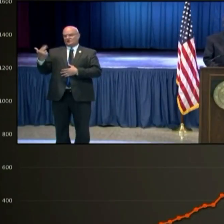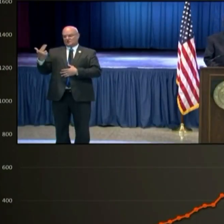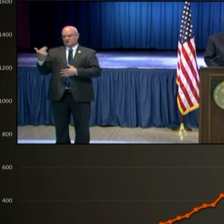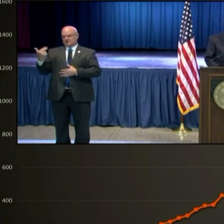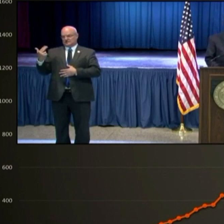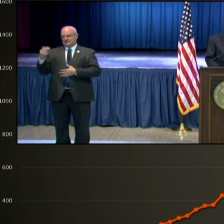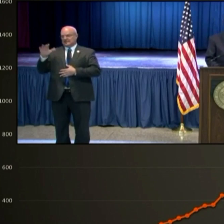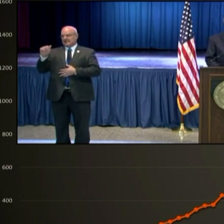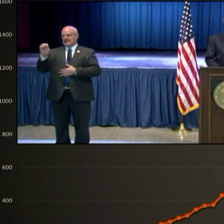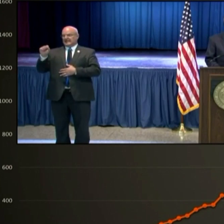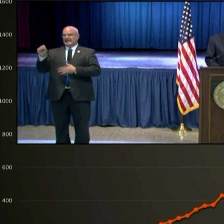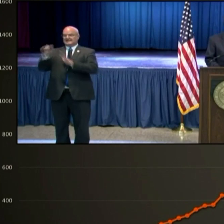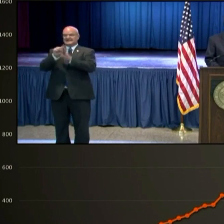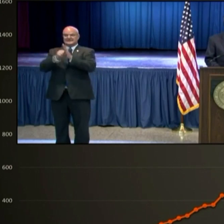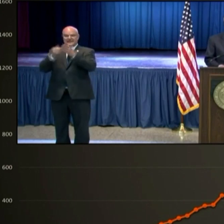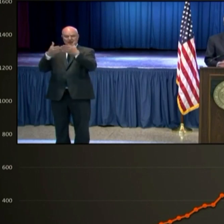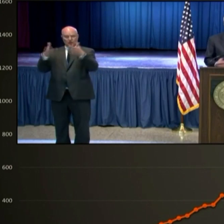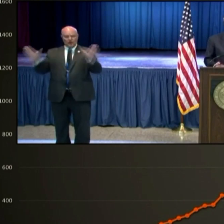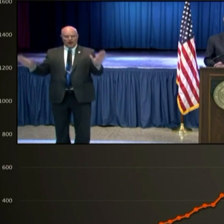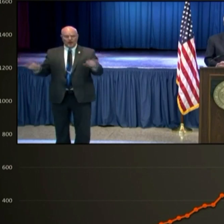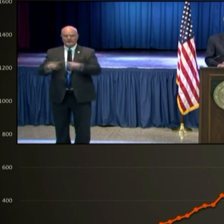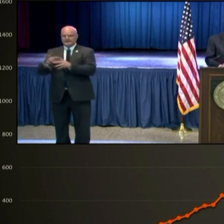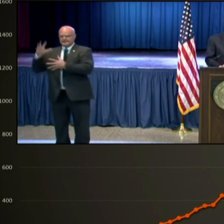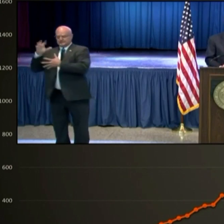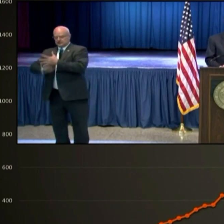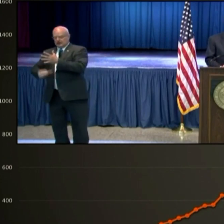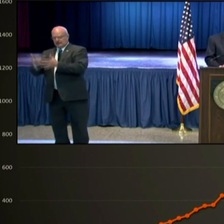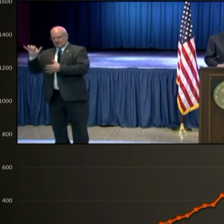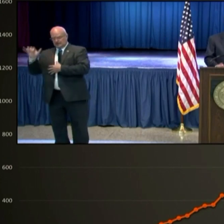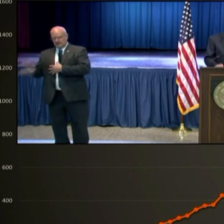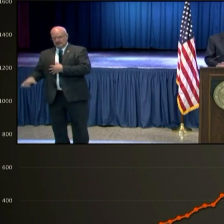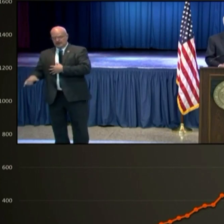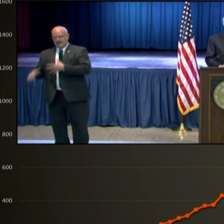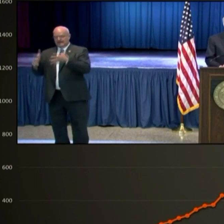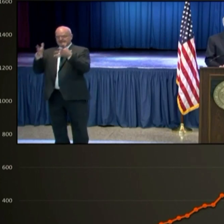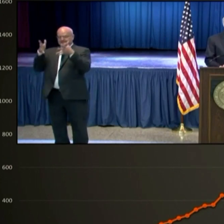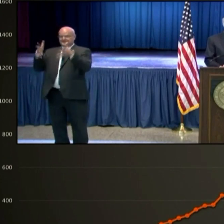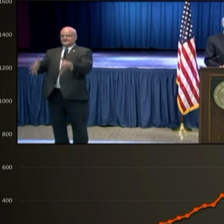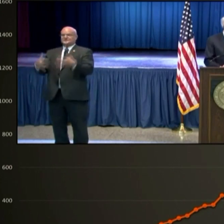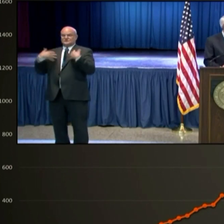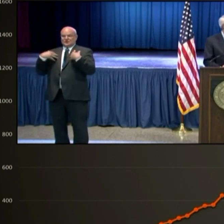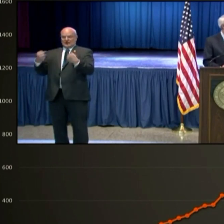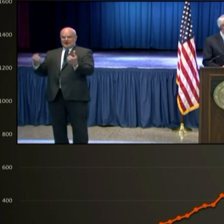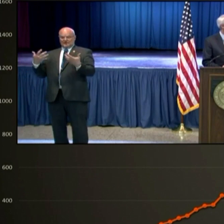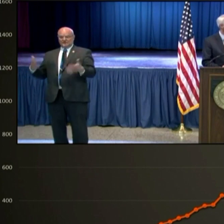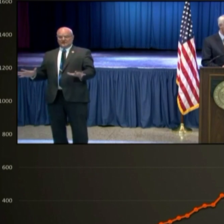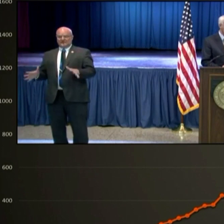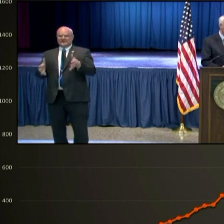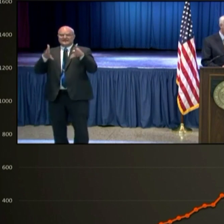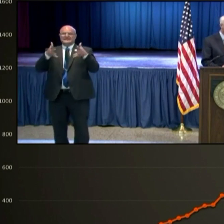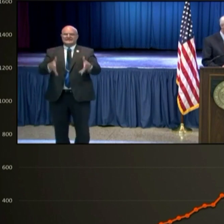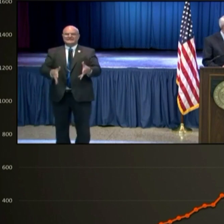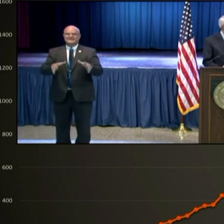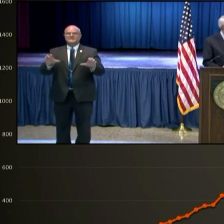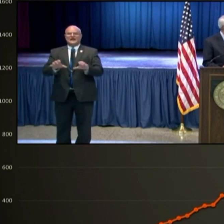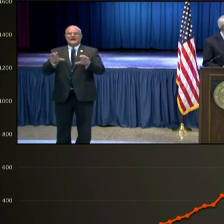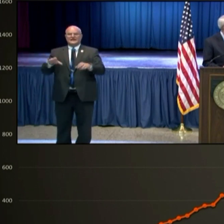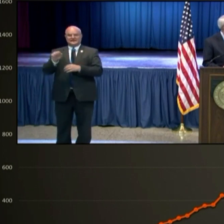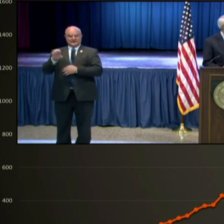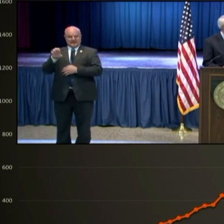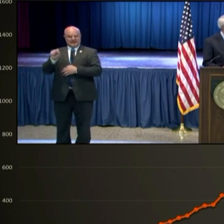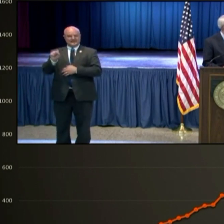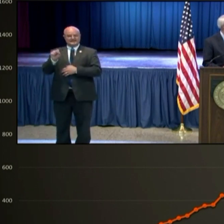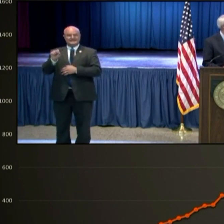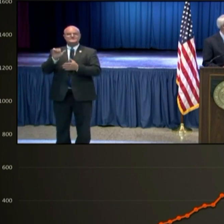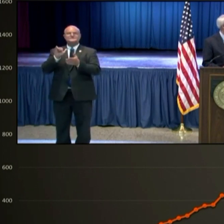4,813 cases statewide, but if you subtract from that those that have recovered, that leaves you the active